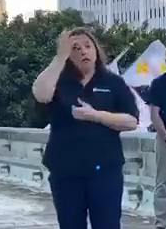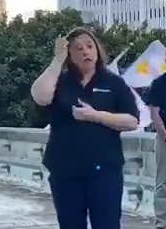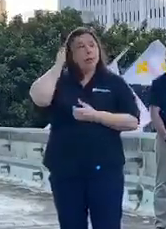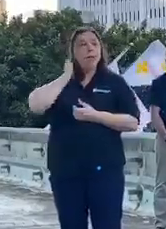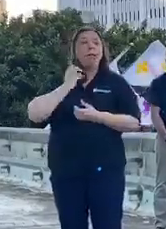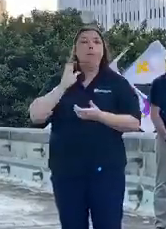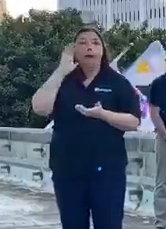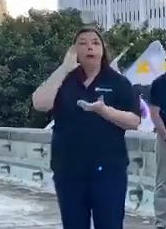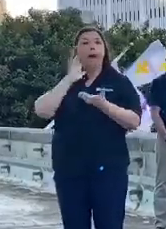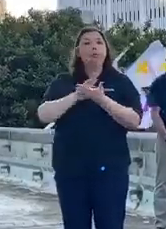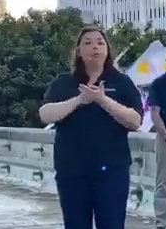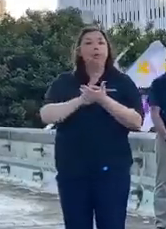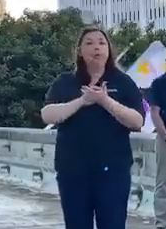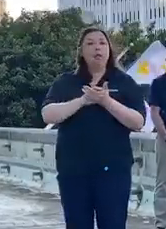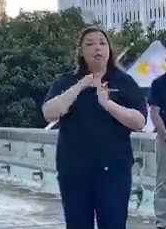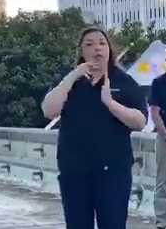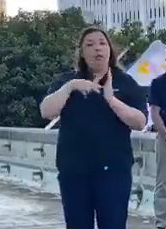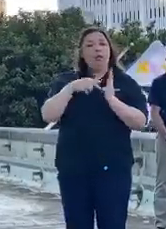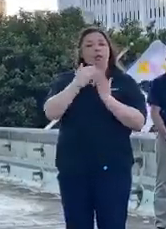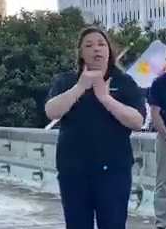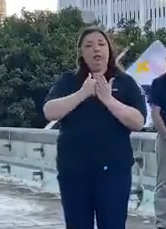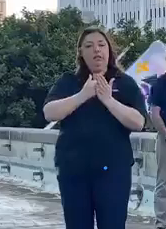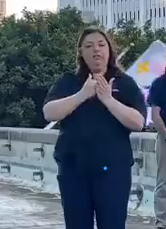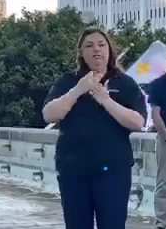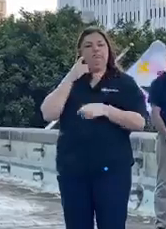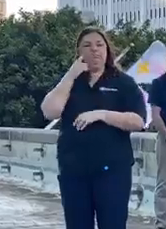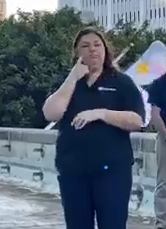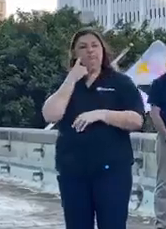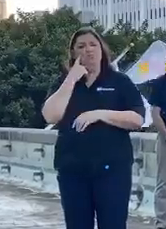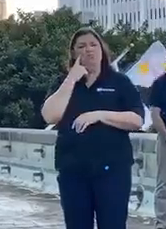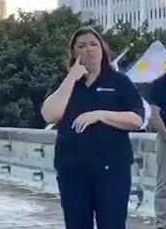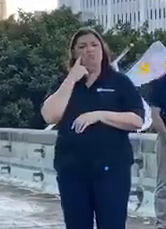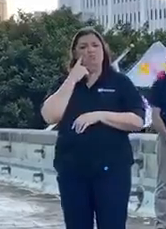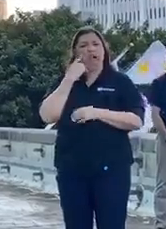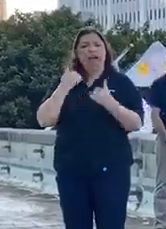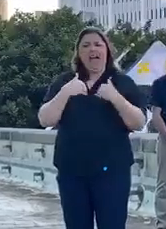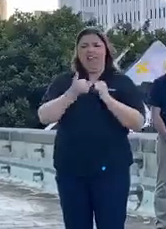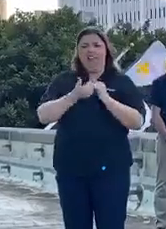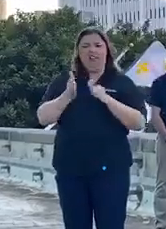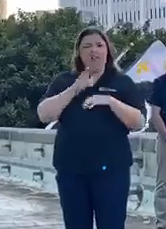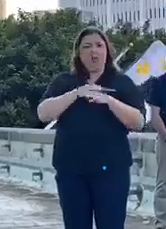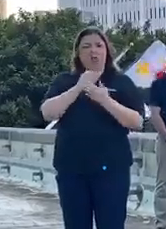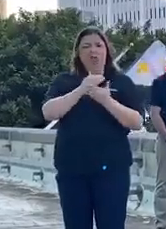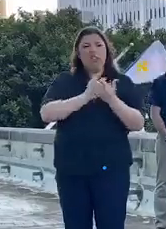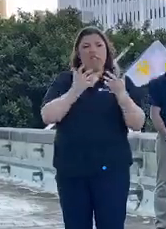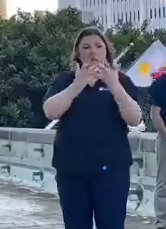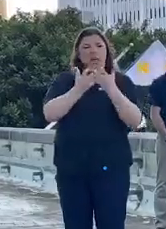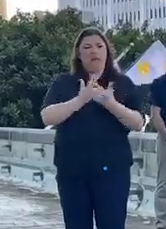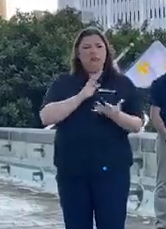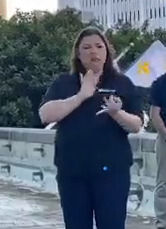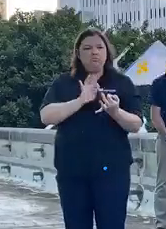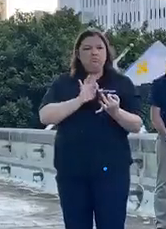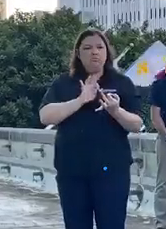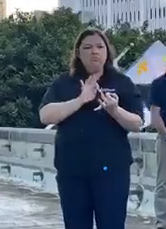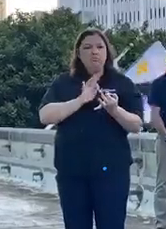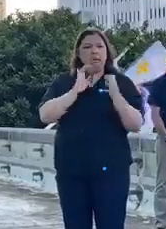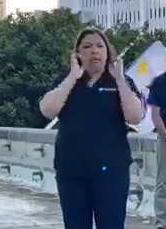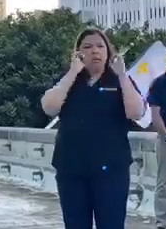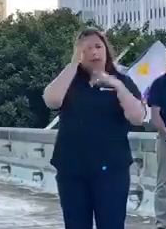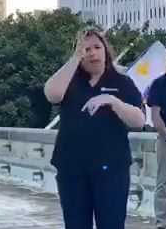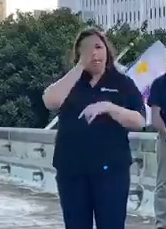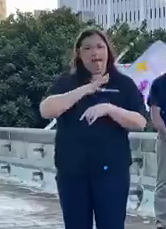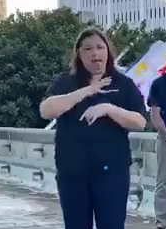my husband, looking at the list, he said, I have everything on that list. Educated